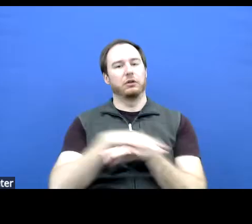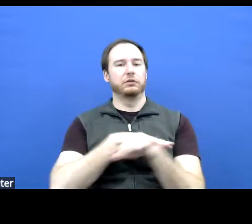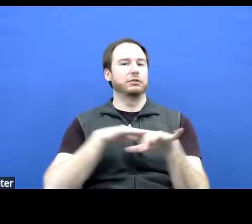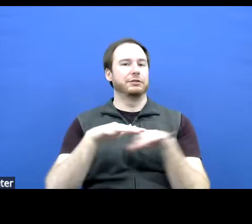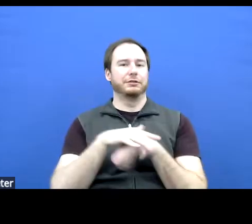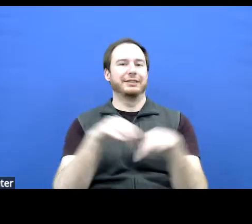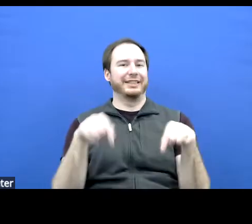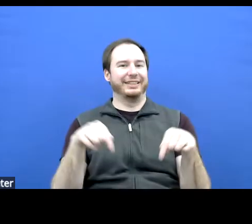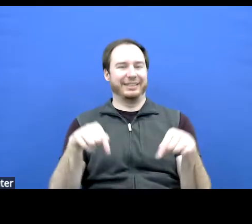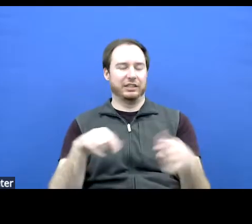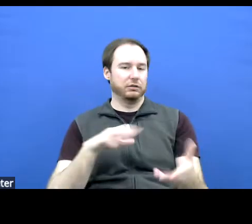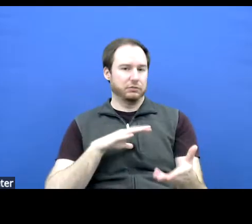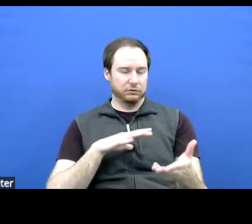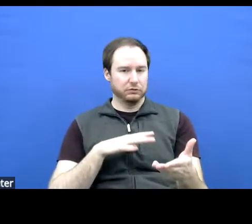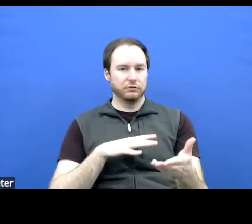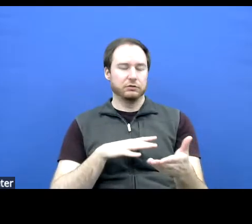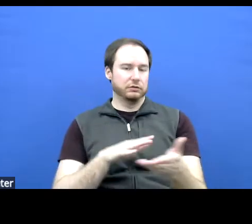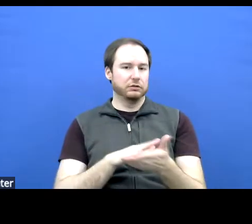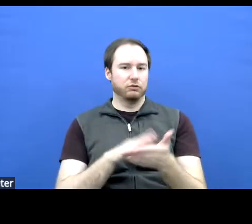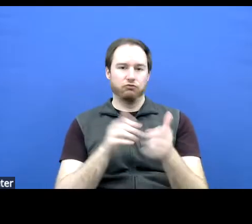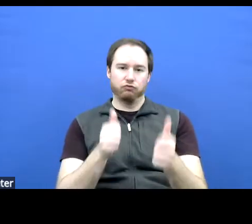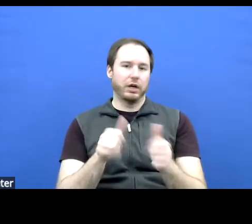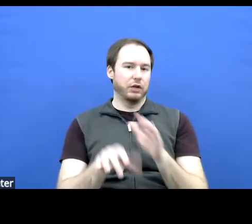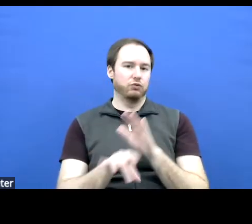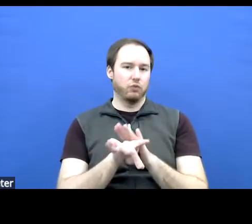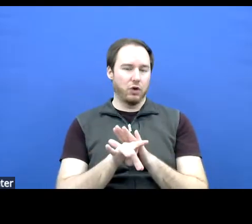So again, I think it's a good choice.